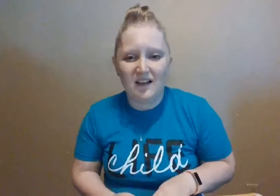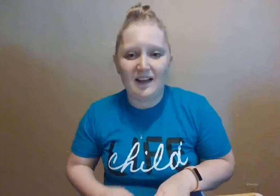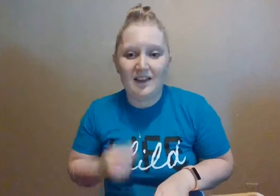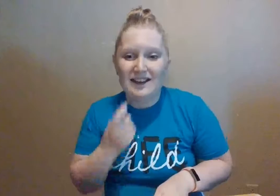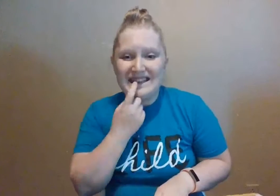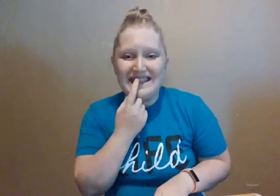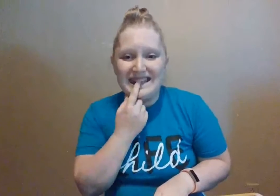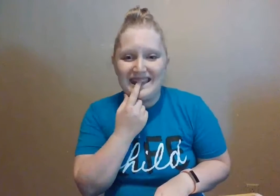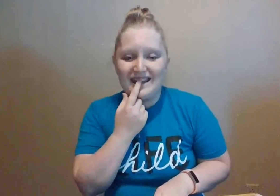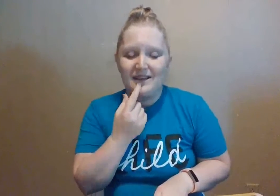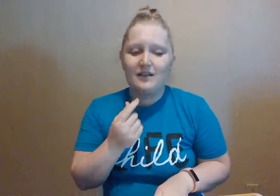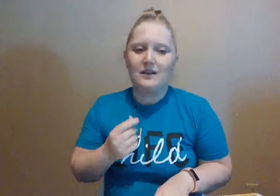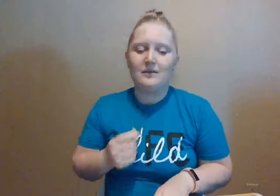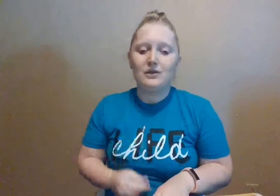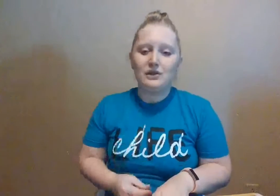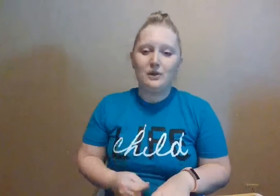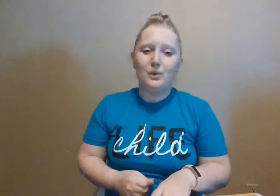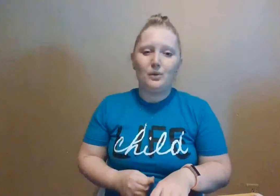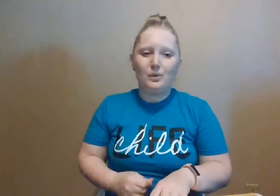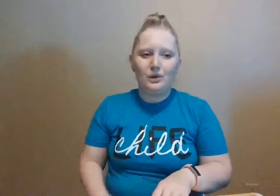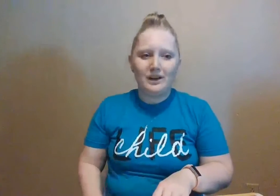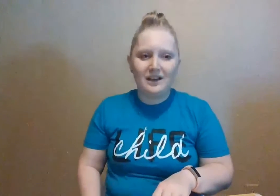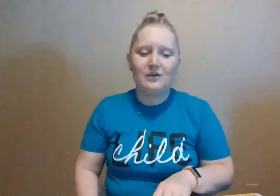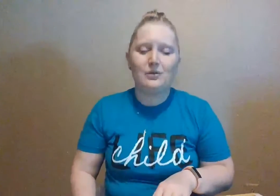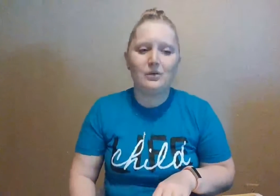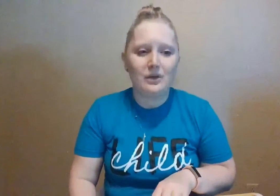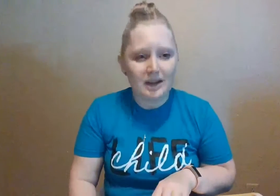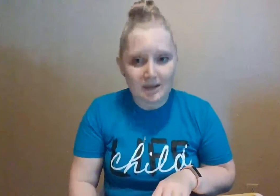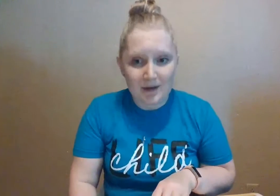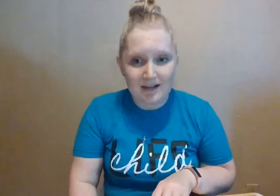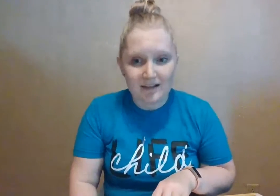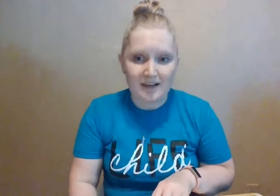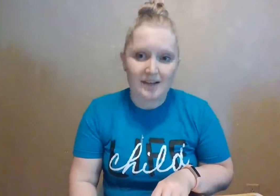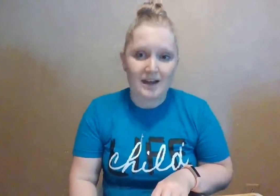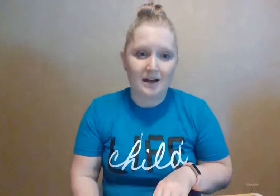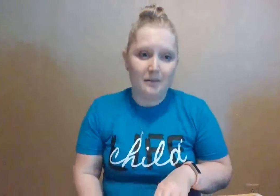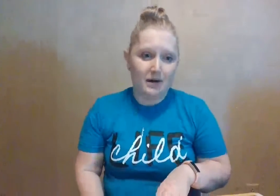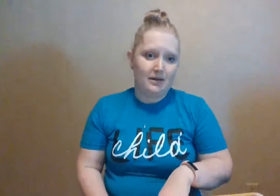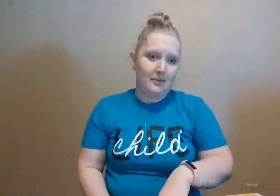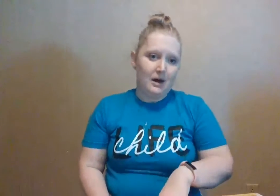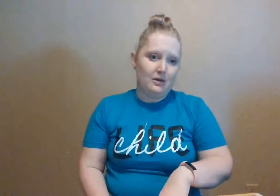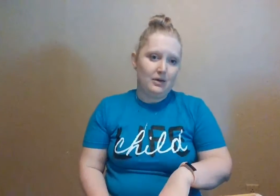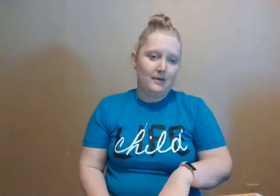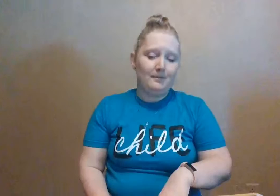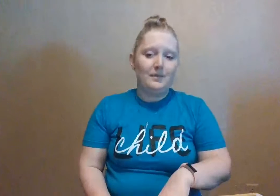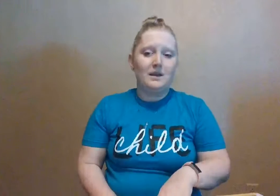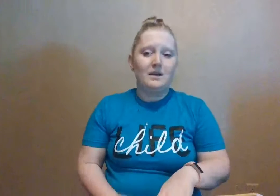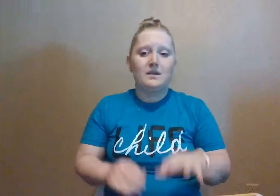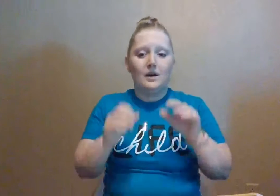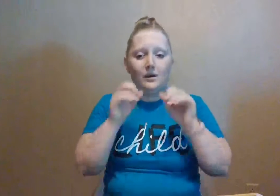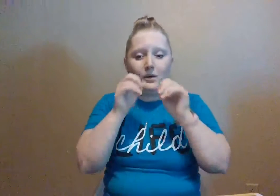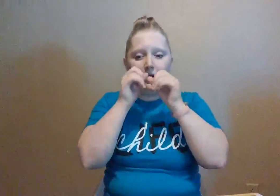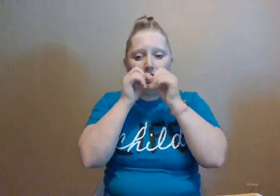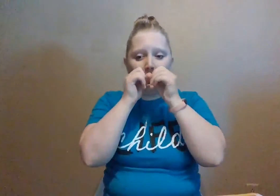like their teeth. So they have two really, really big teeth that come out of their mouth. So